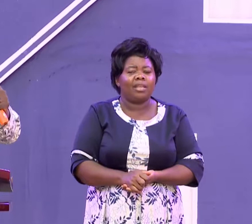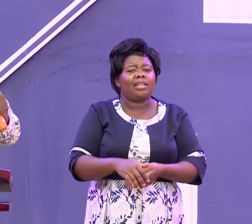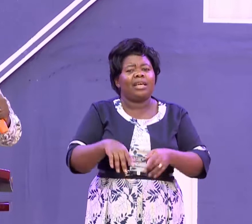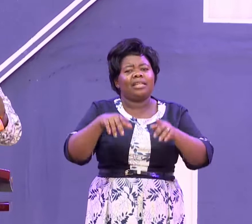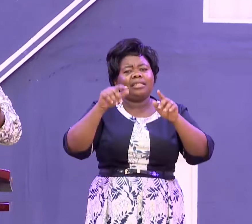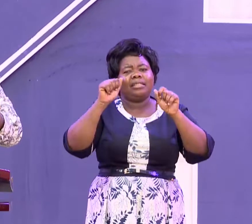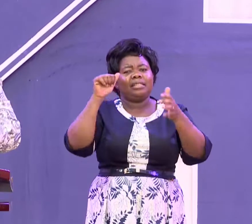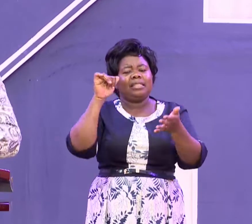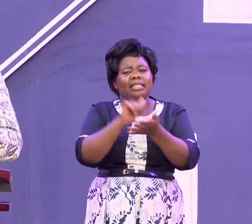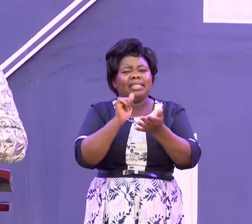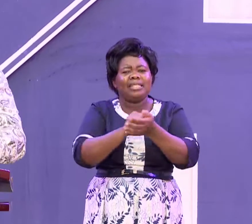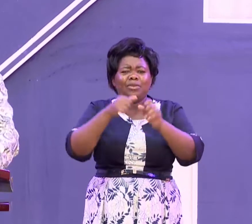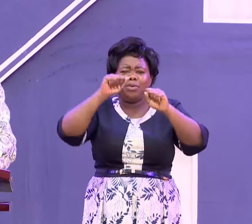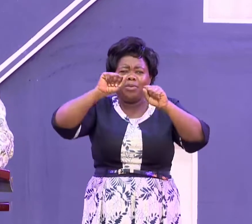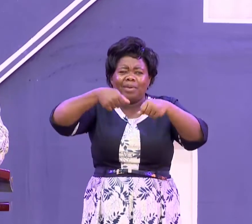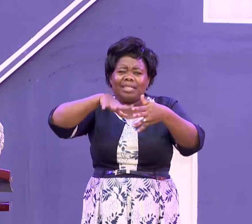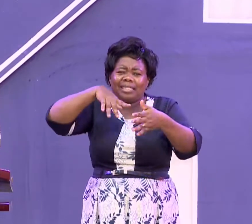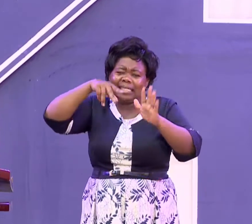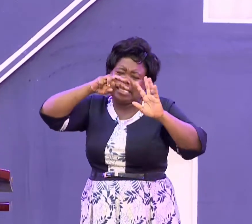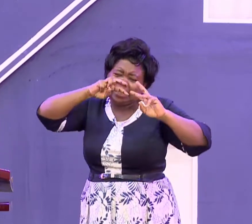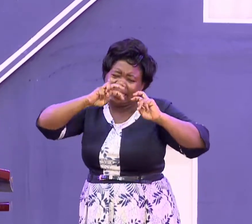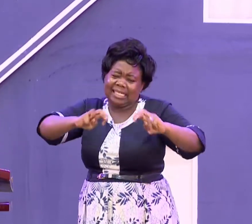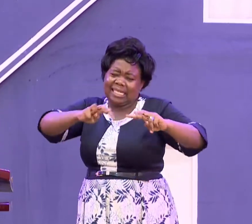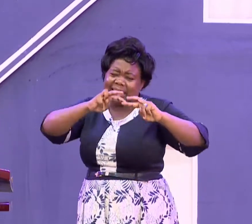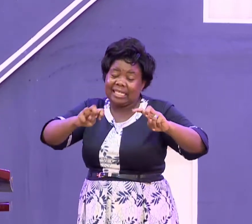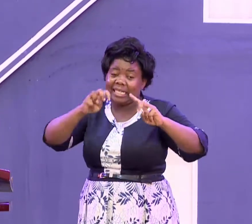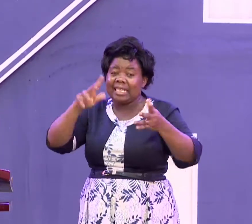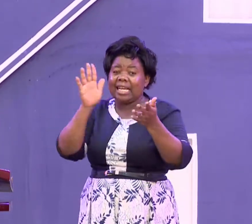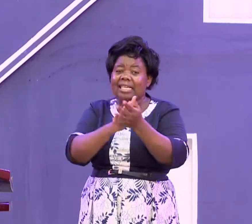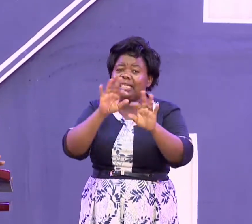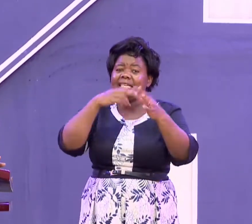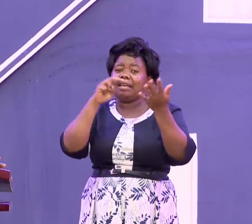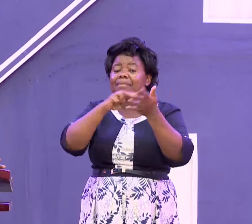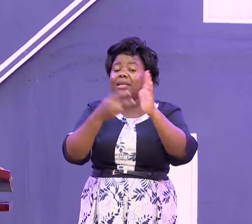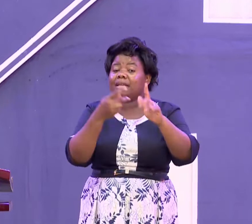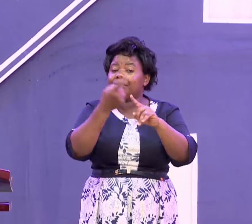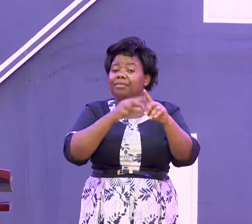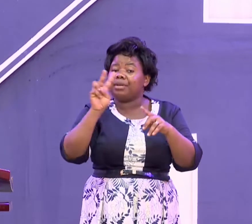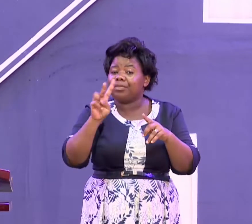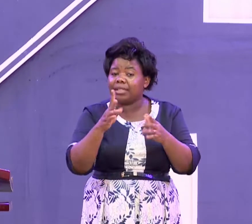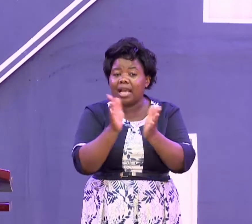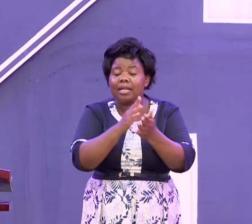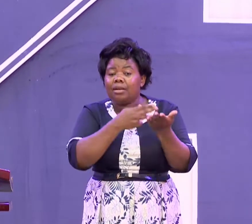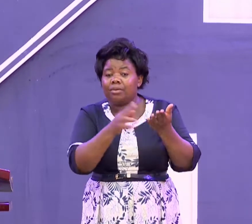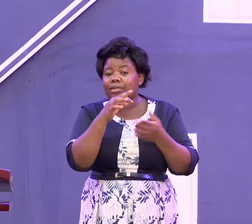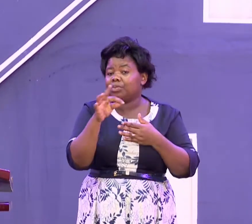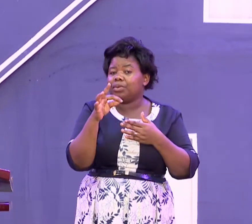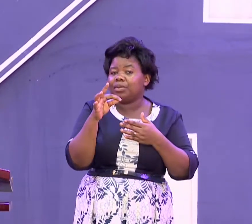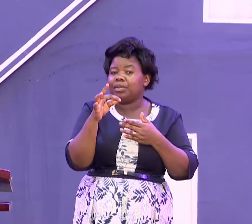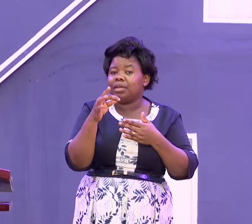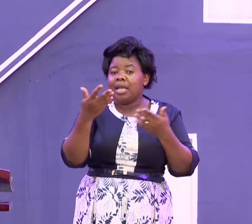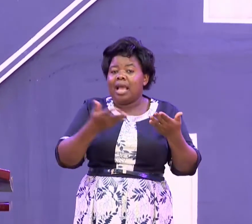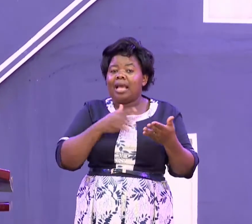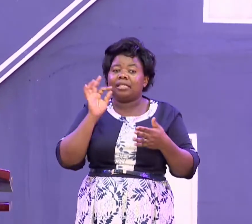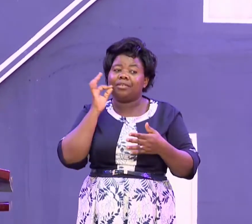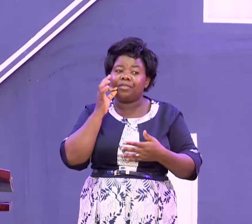gukamule mukamule olunyiriri. That squeeze out the juice from the scripture. Era Omwoyo Omutukuvu. And the Holy Spirit. Alina